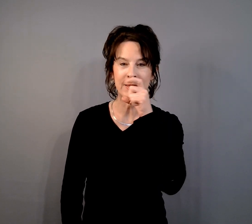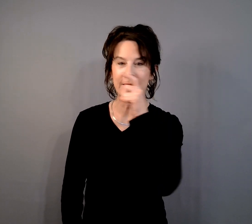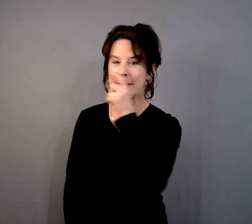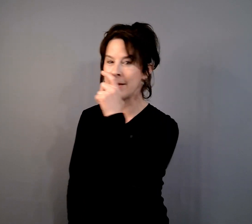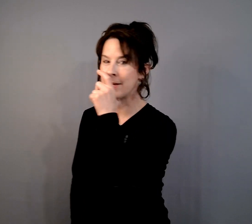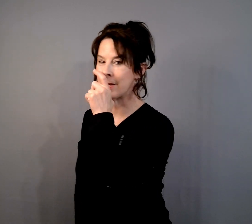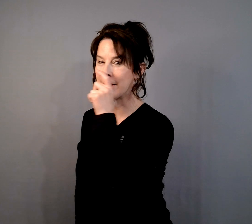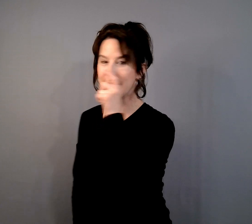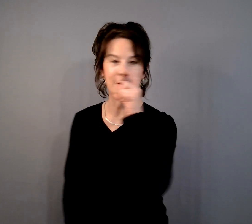again.